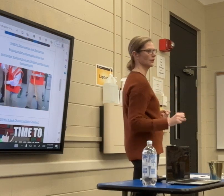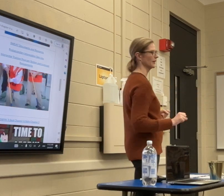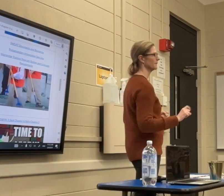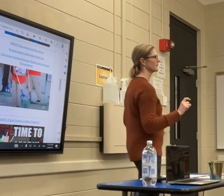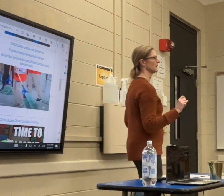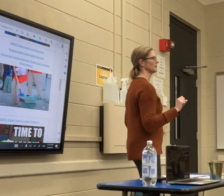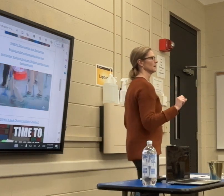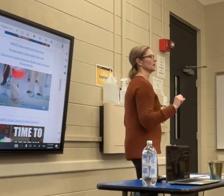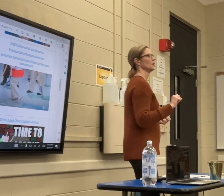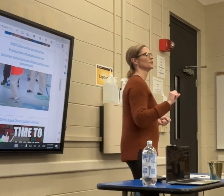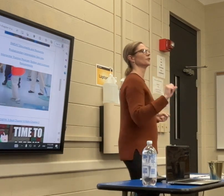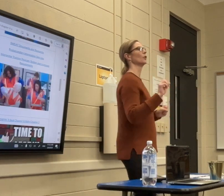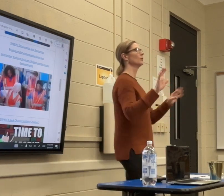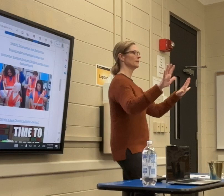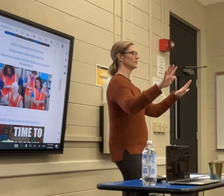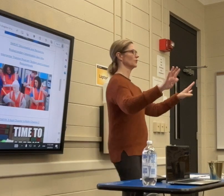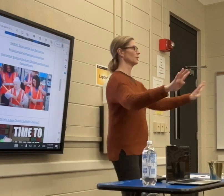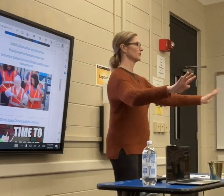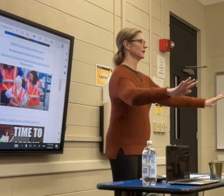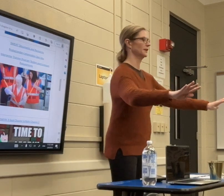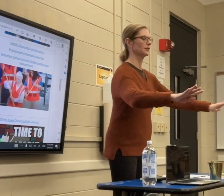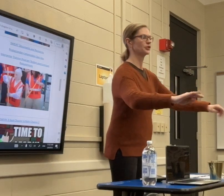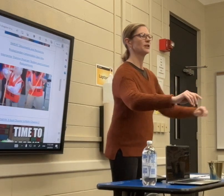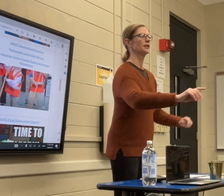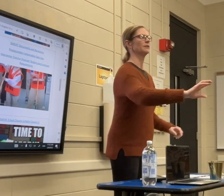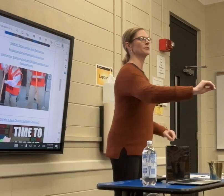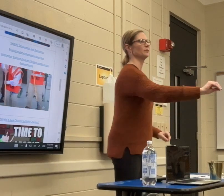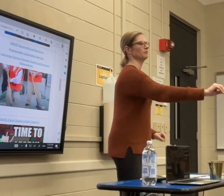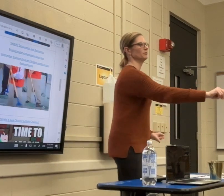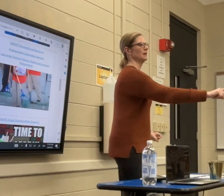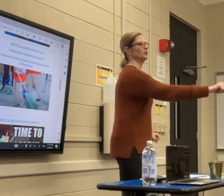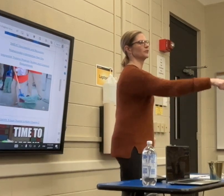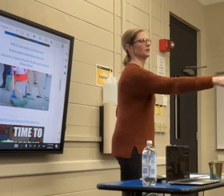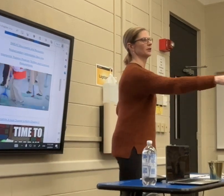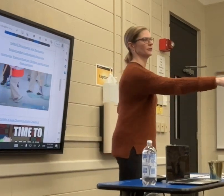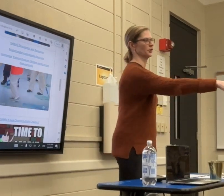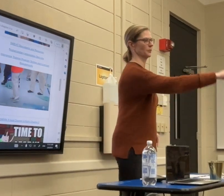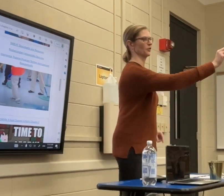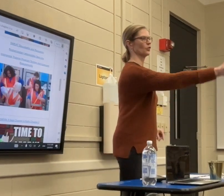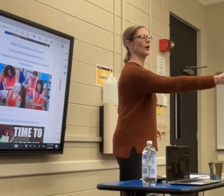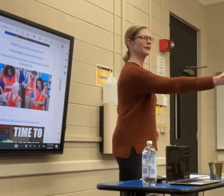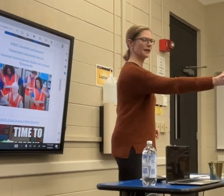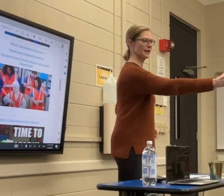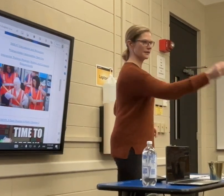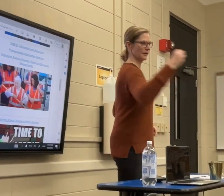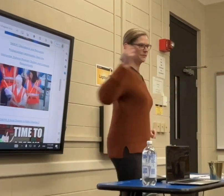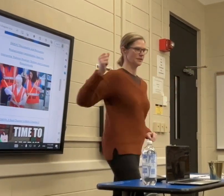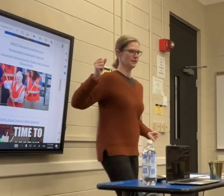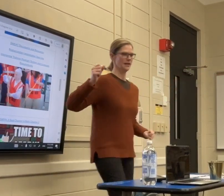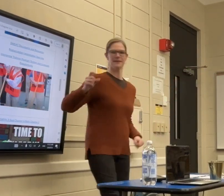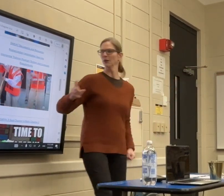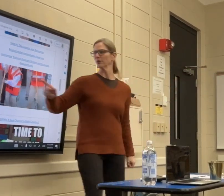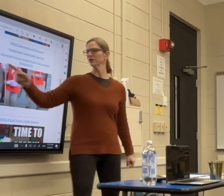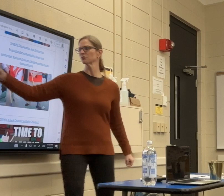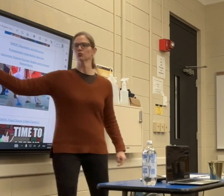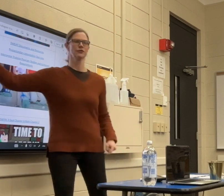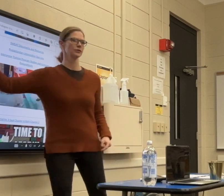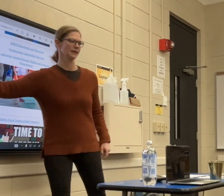Okay. So, this one we say in English, maybe just let her finish up the sweat concept, and then when we move to like a